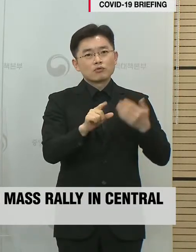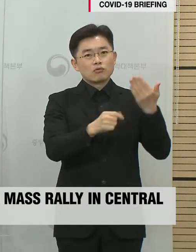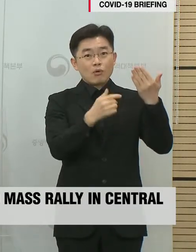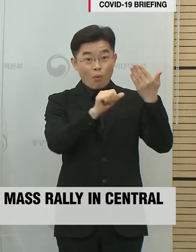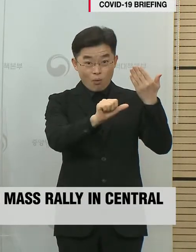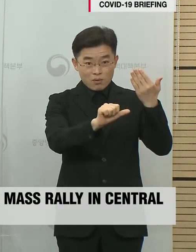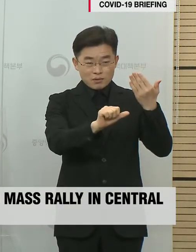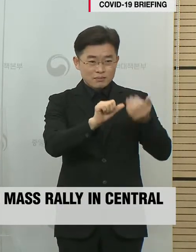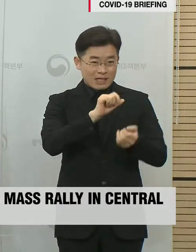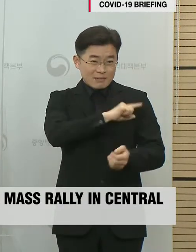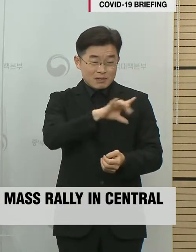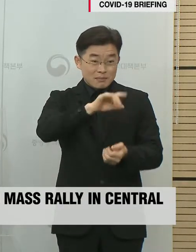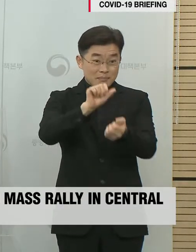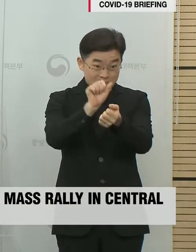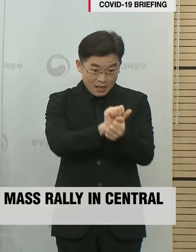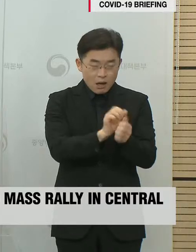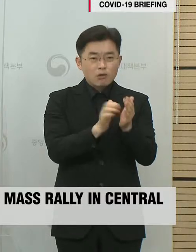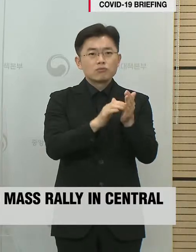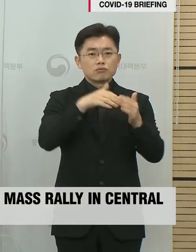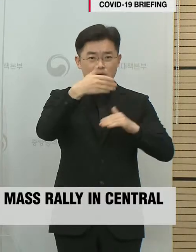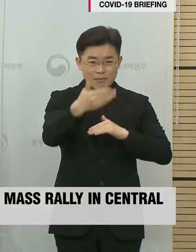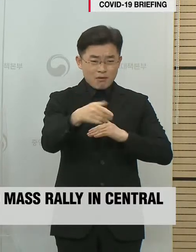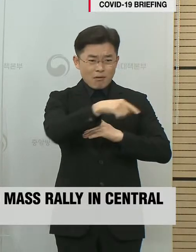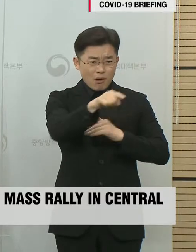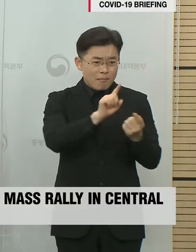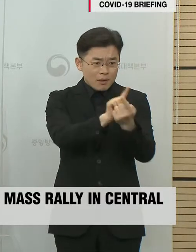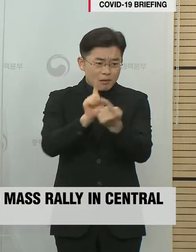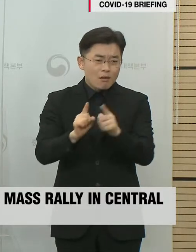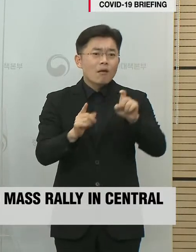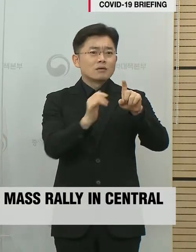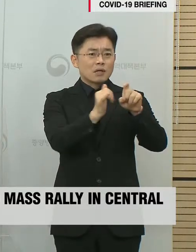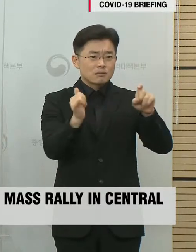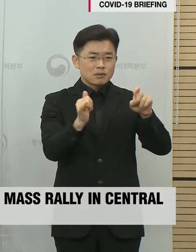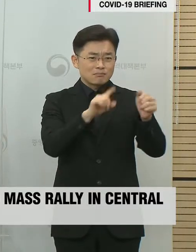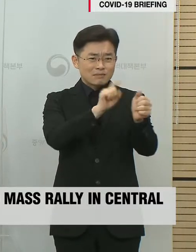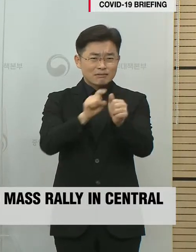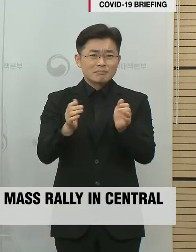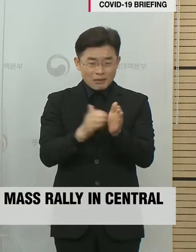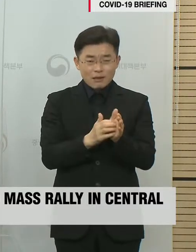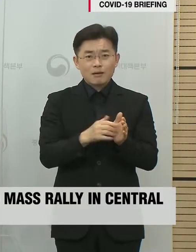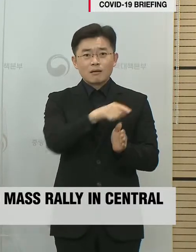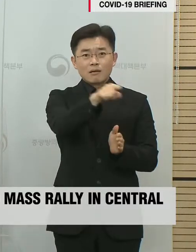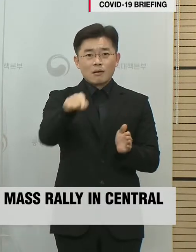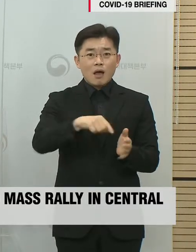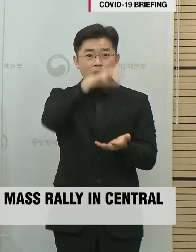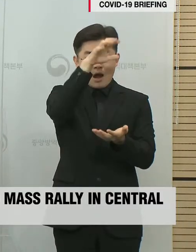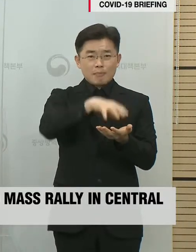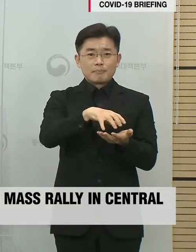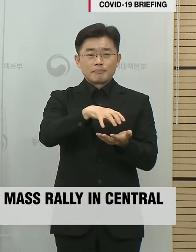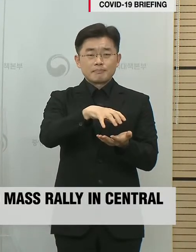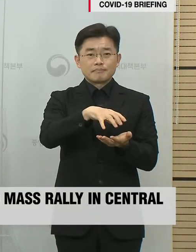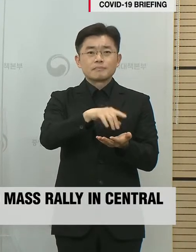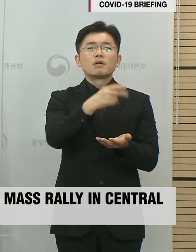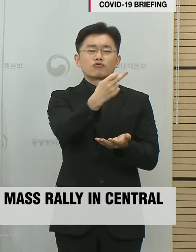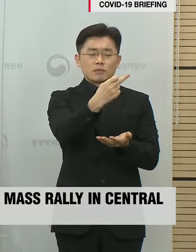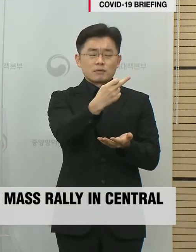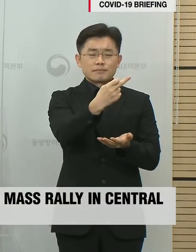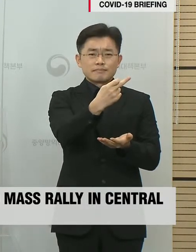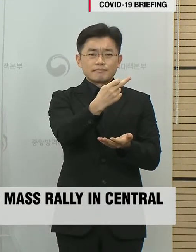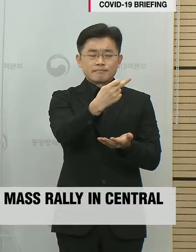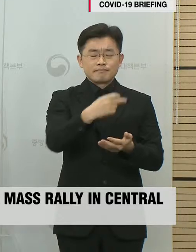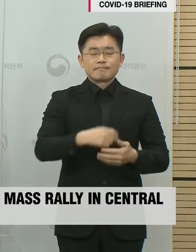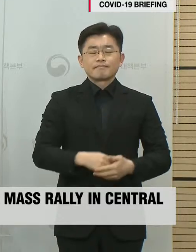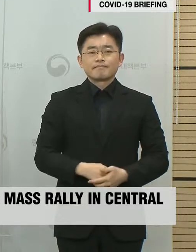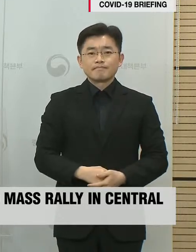and we have the first index case on September 5th, and we have 11 new cases being confirmed, and in total, we have